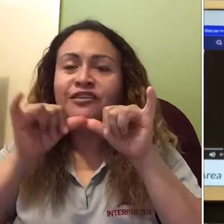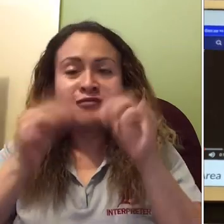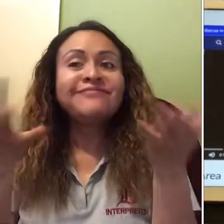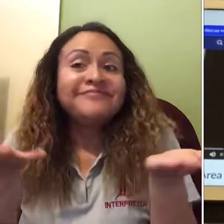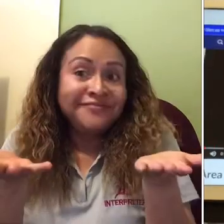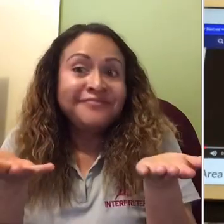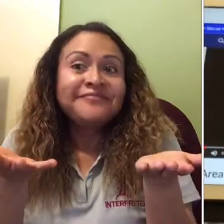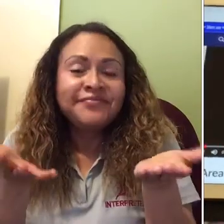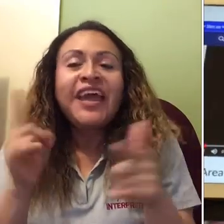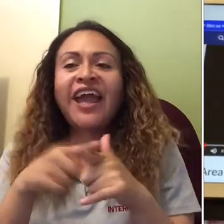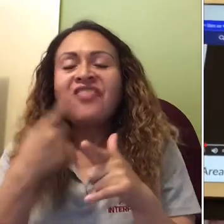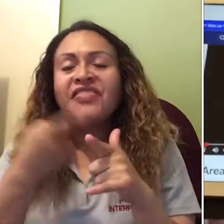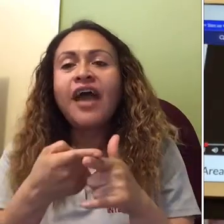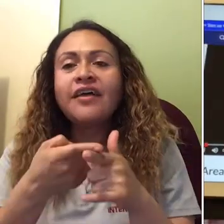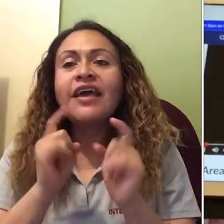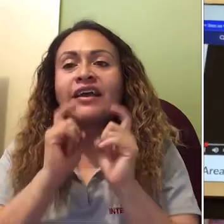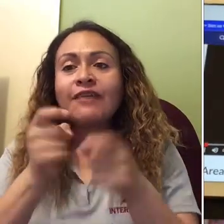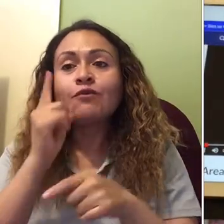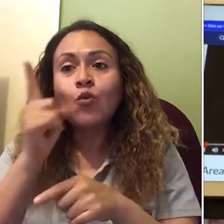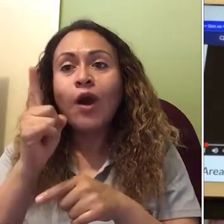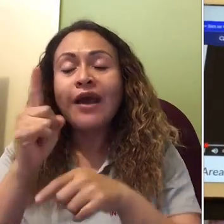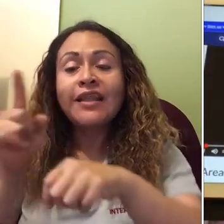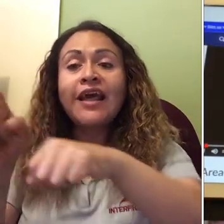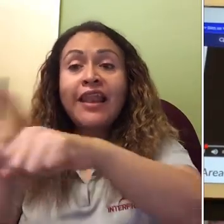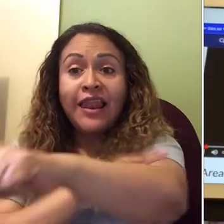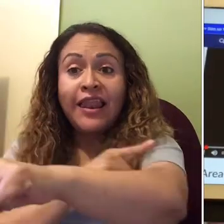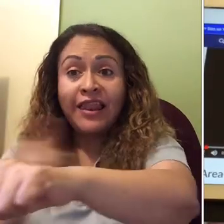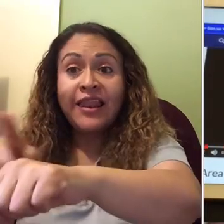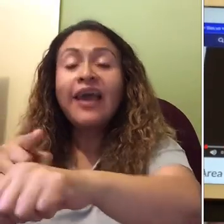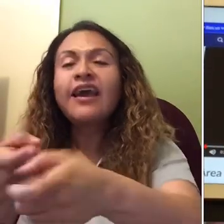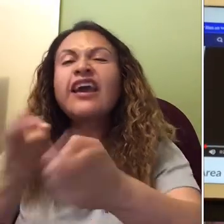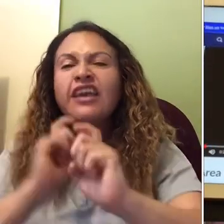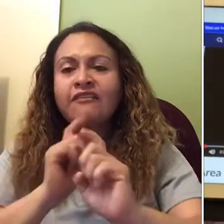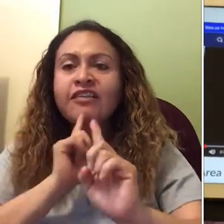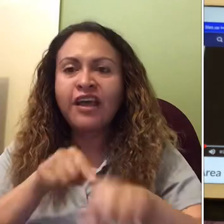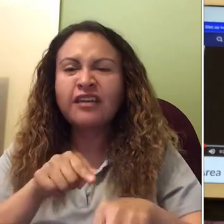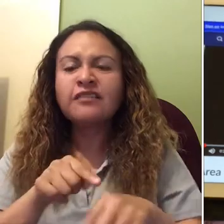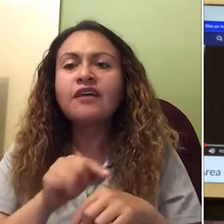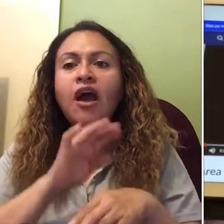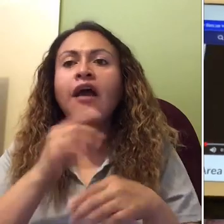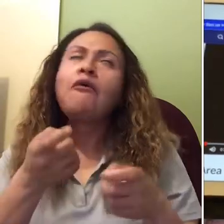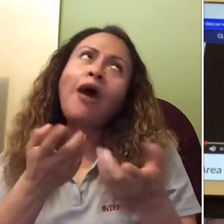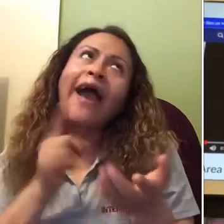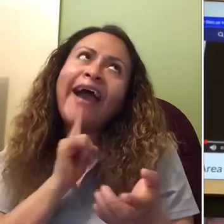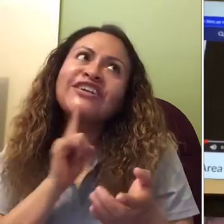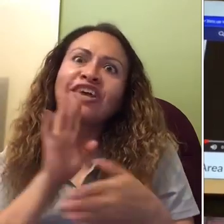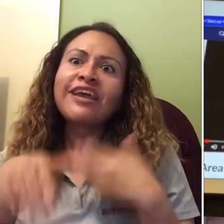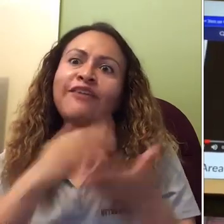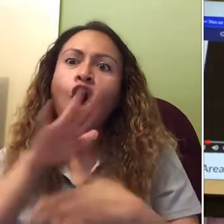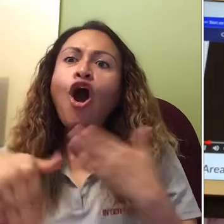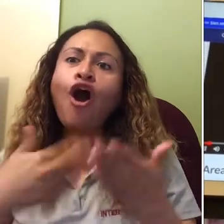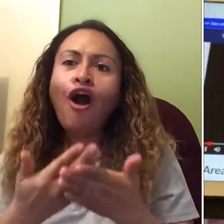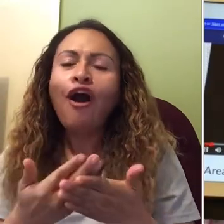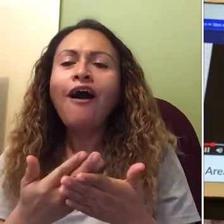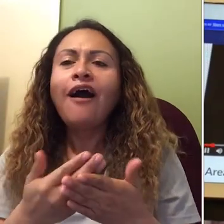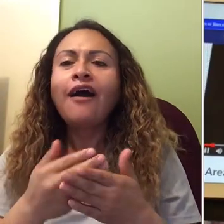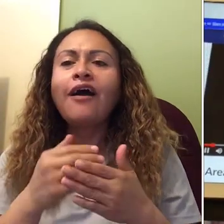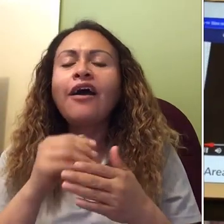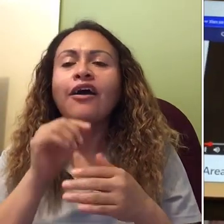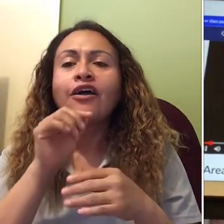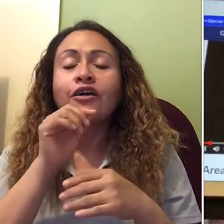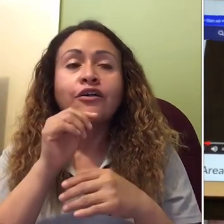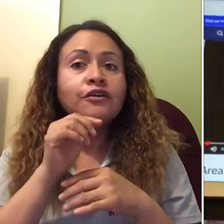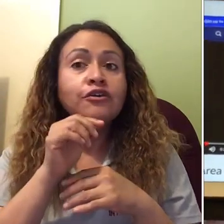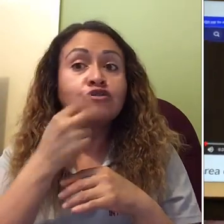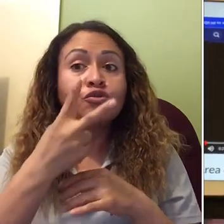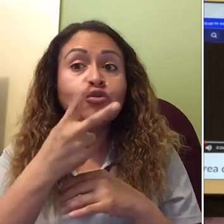enough. And then they give us the length of one of the sides, and since this is a regular hexagon, they're actually giving us the length of all of the sides. They say it's 2 square roots of 3. So this